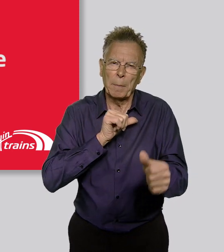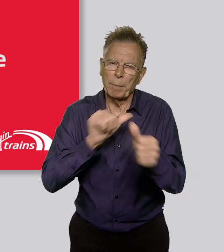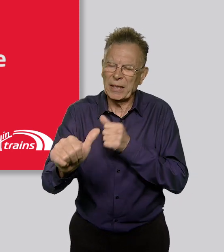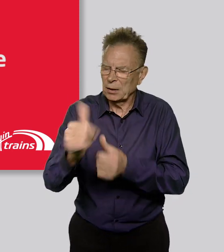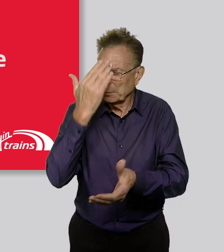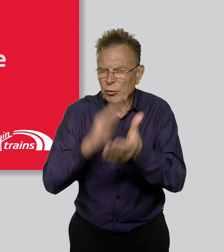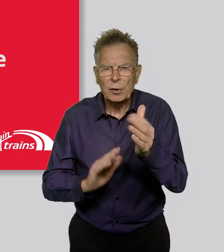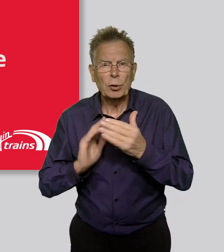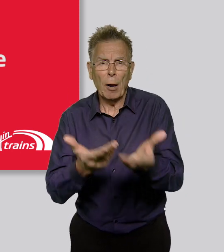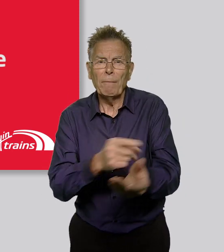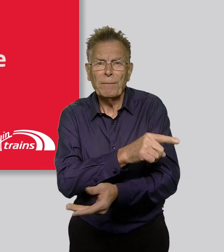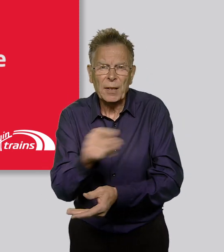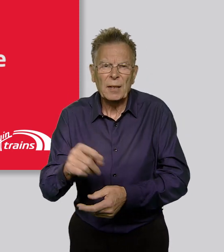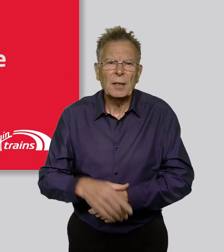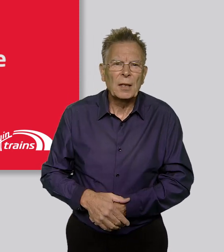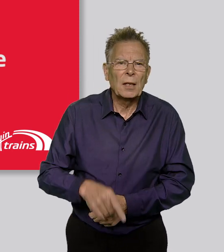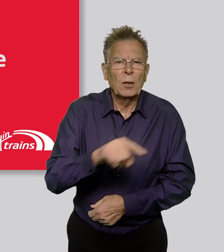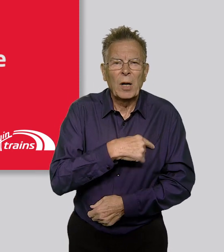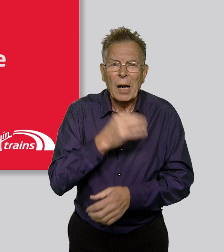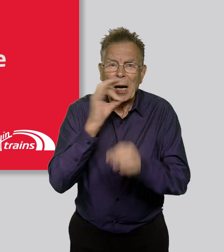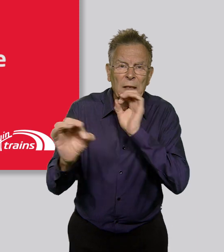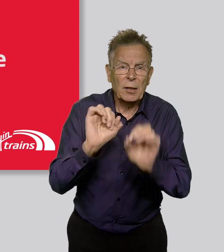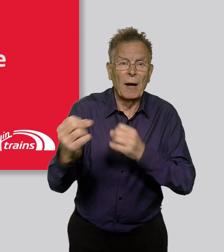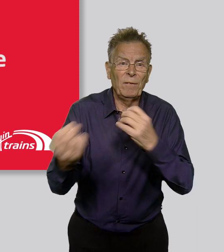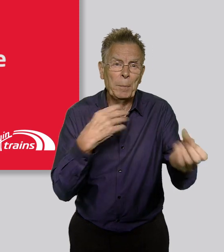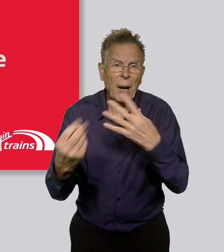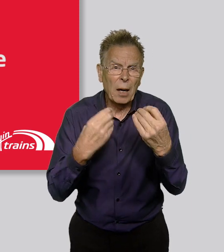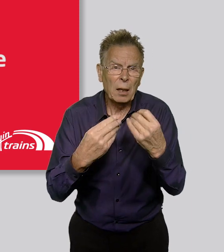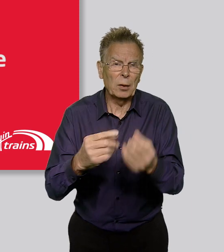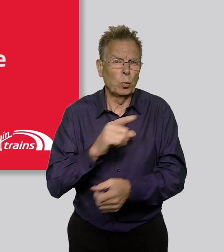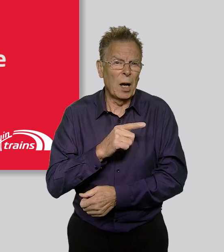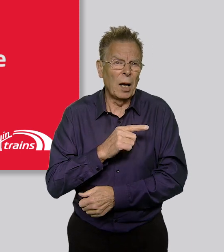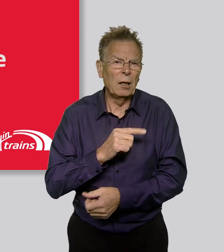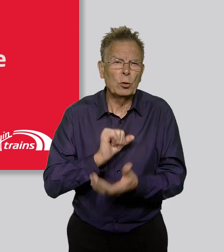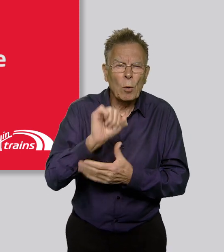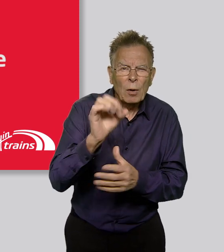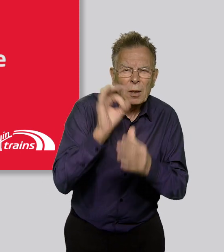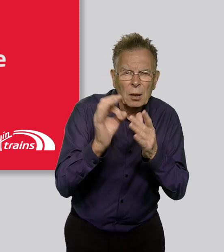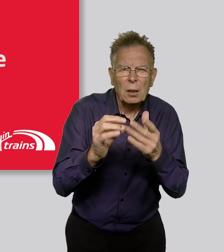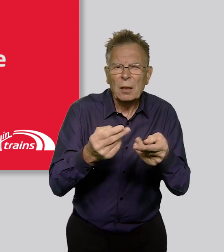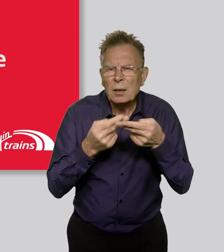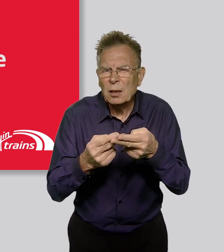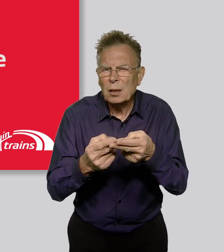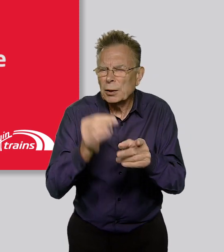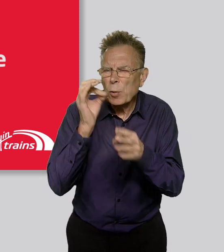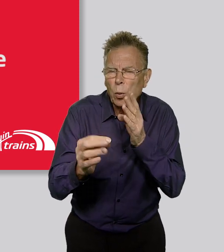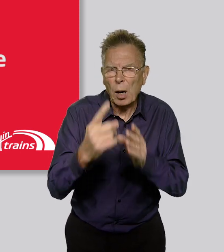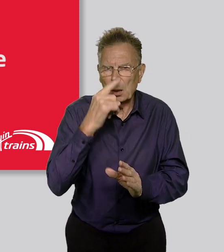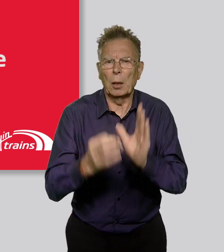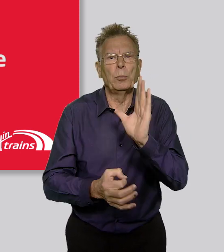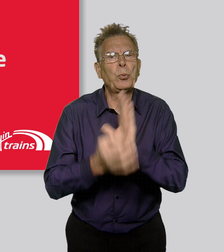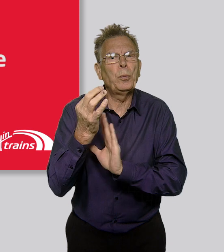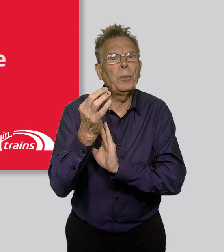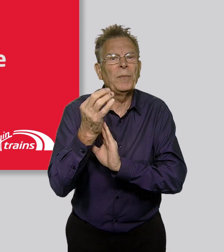give customers the best experience possible. It's why we ask for feedback on every little bit of your journey, so we